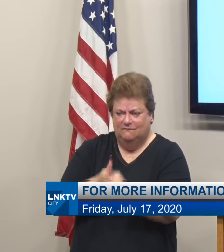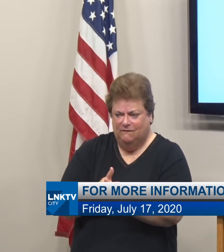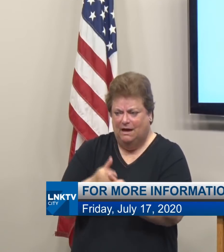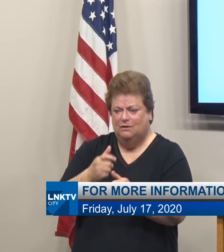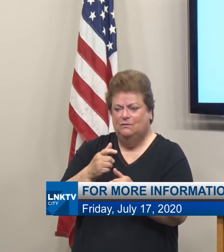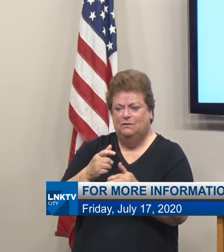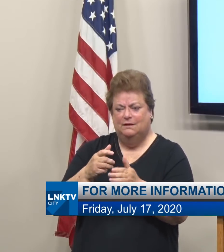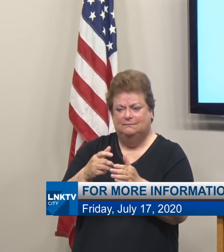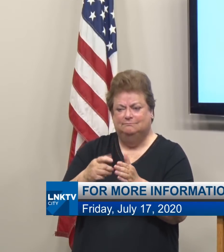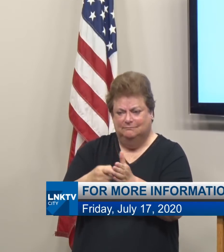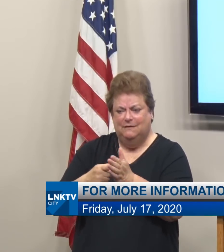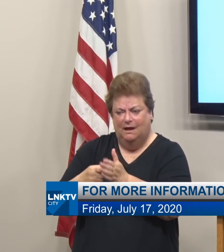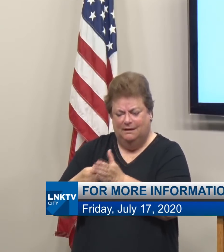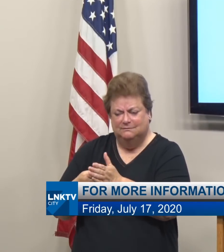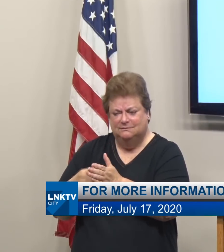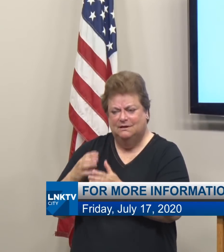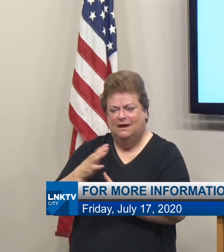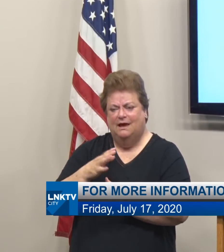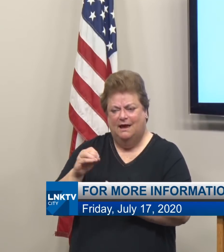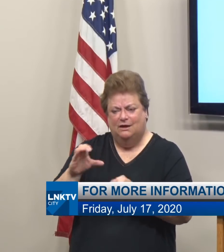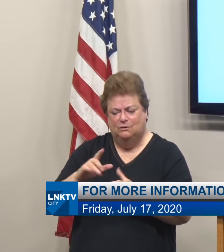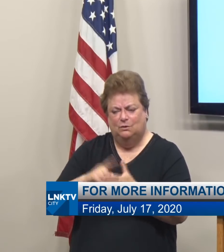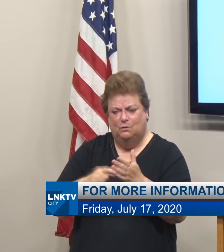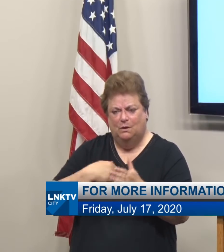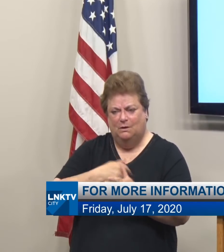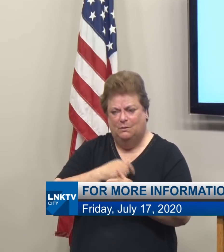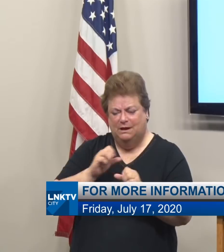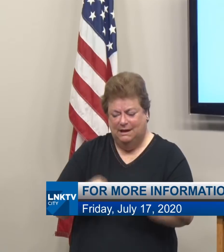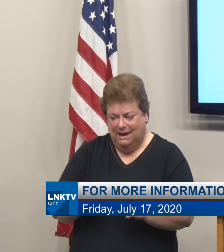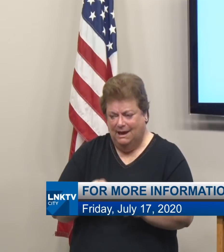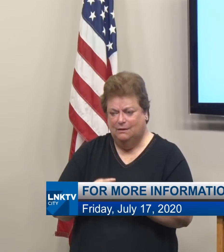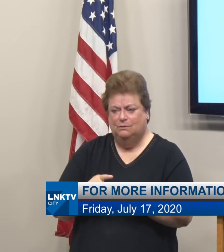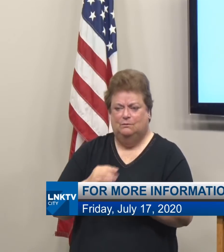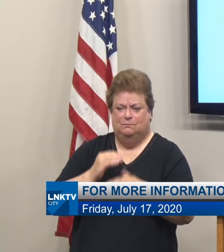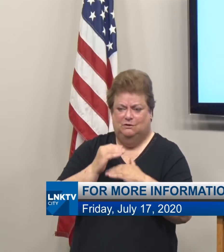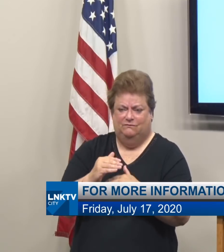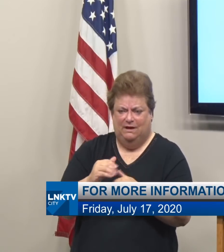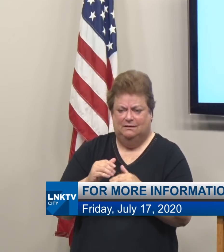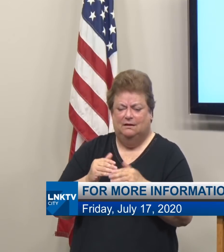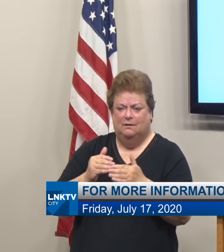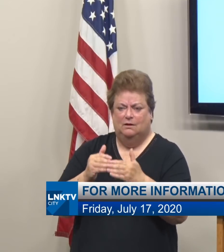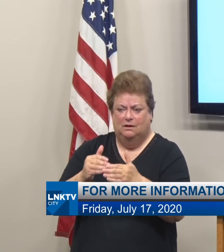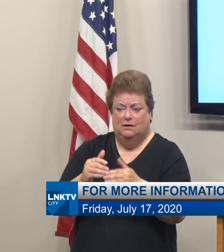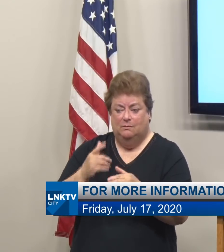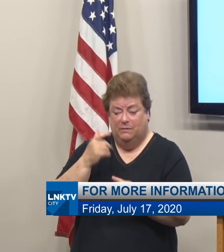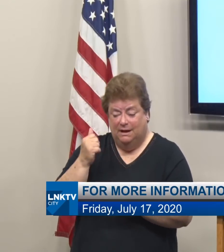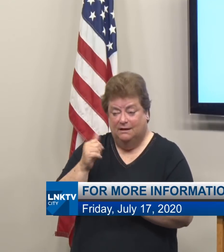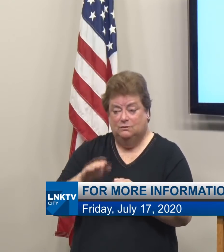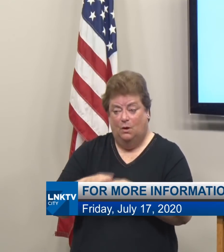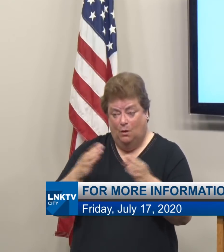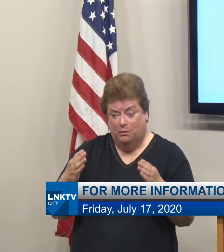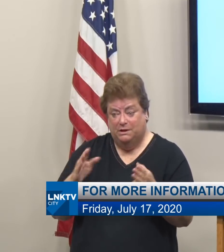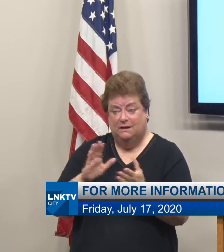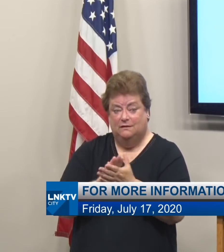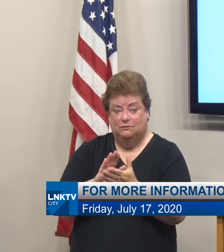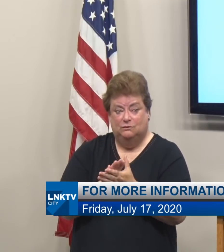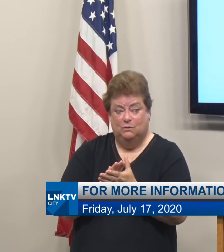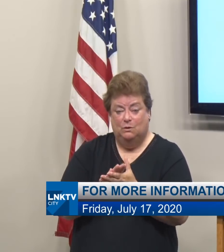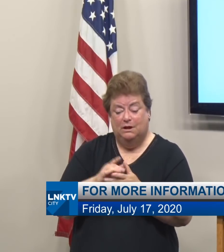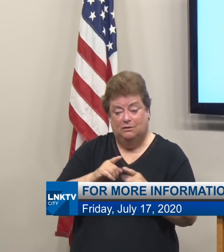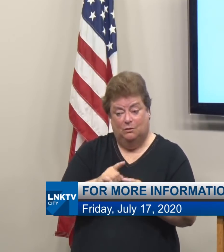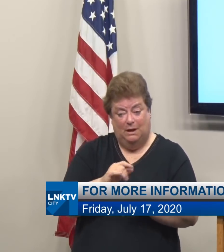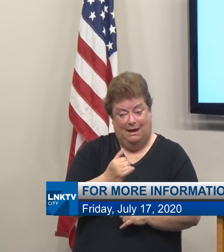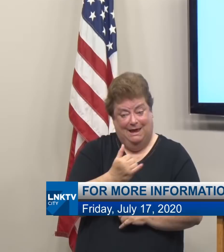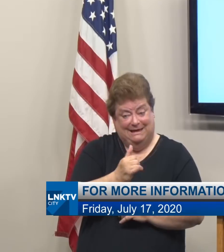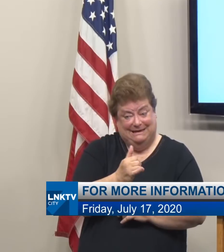experts, and to do all we can to influence this forecast moving forward, because opening our schools at yellow of that risk